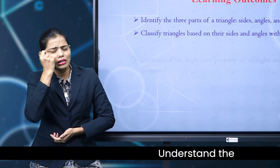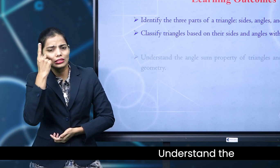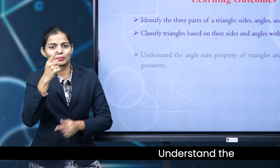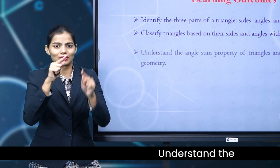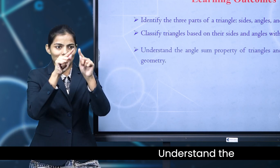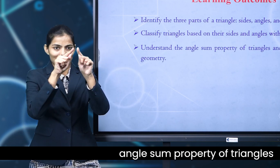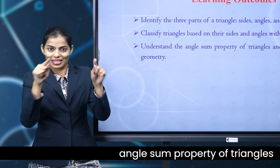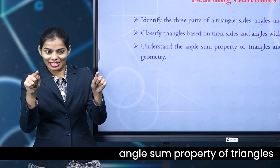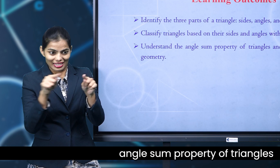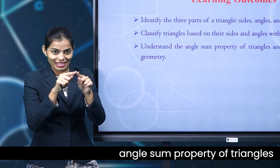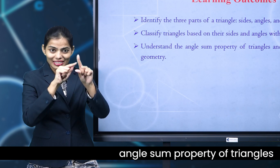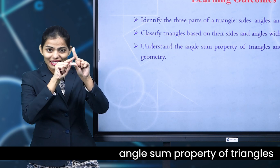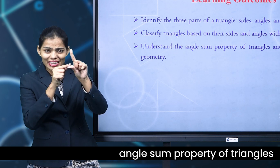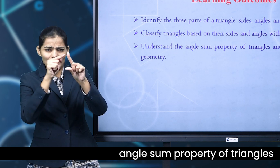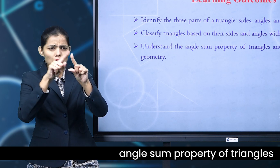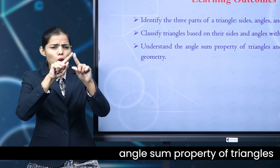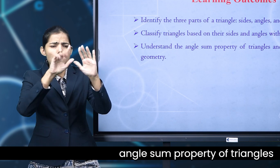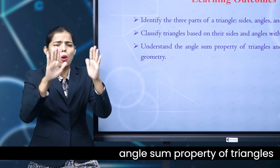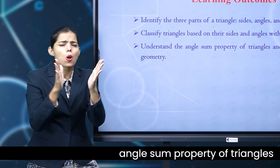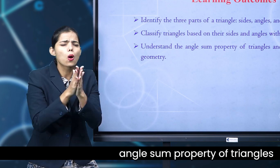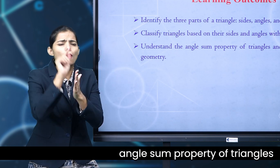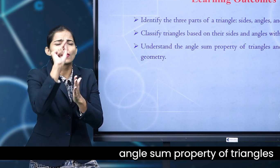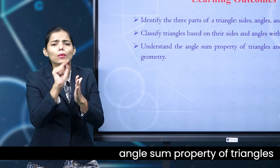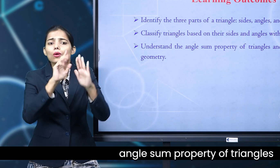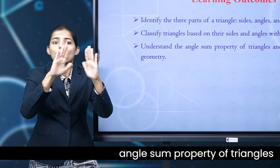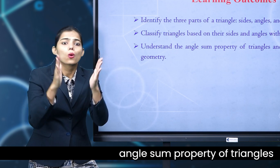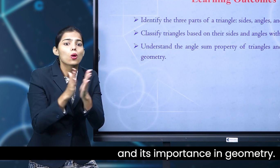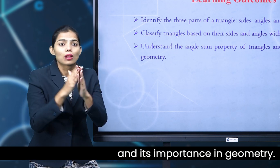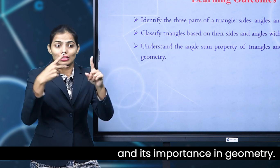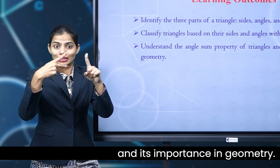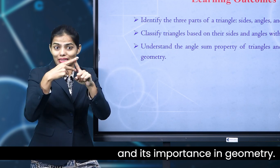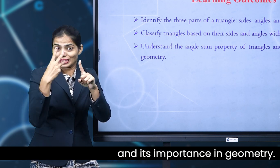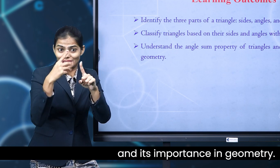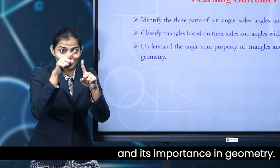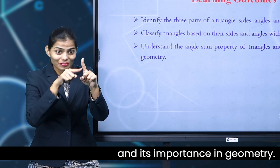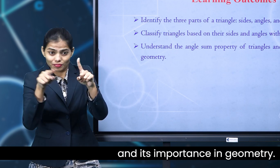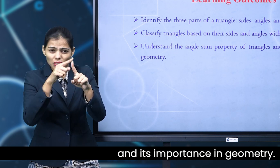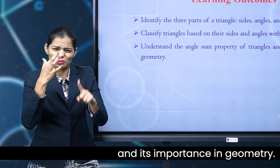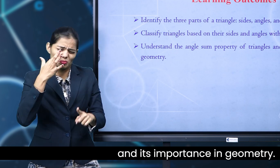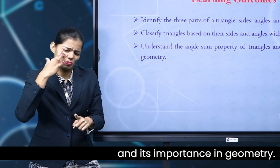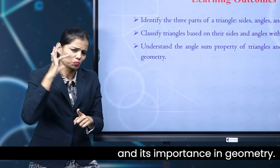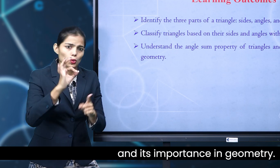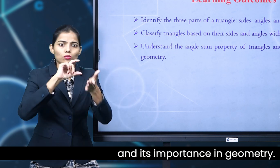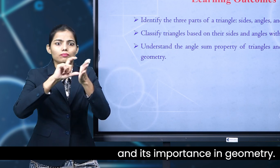Understand the angle sum property of triangles and its importance in geometry.